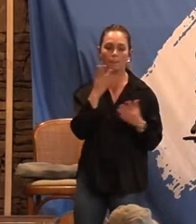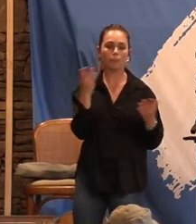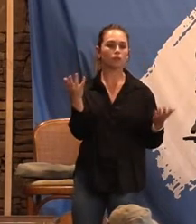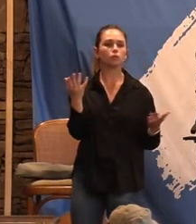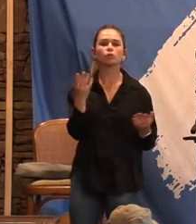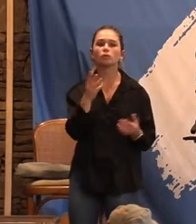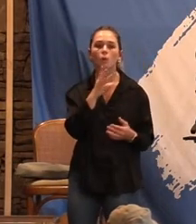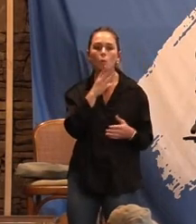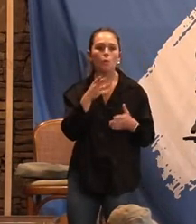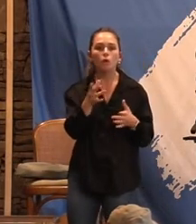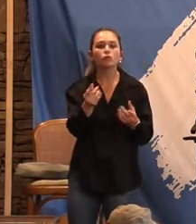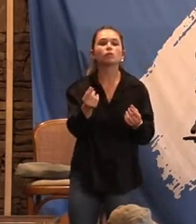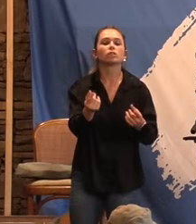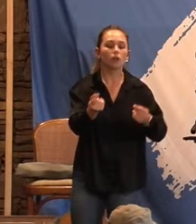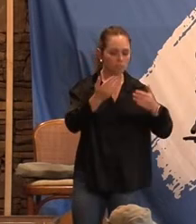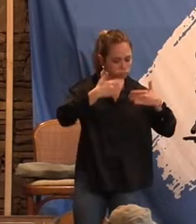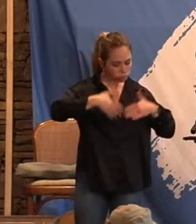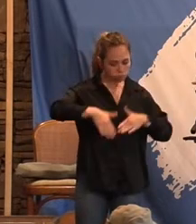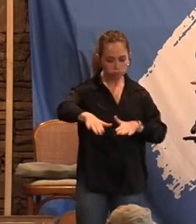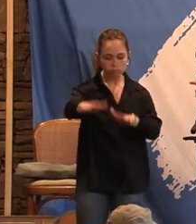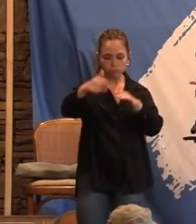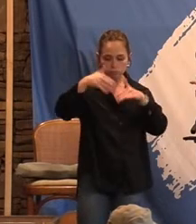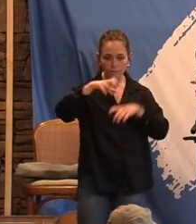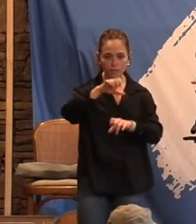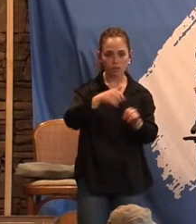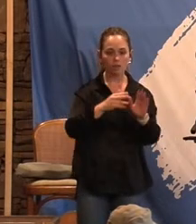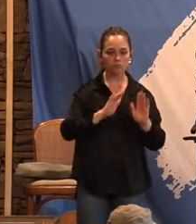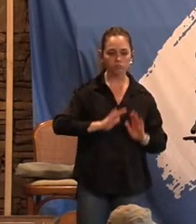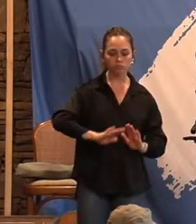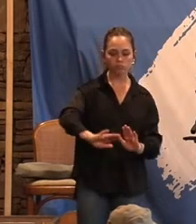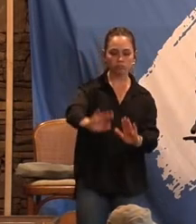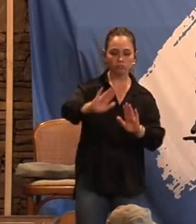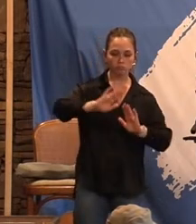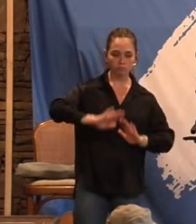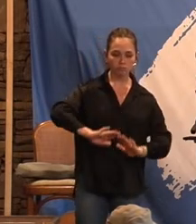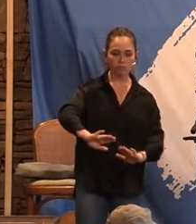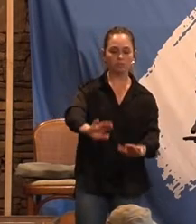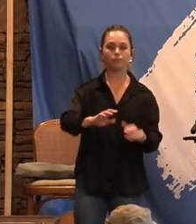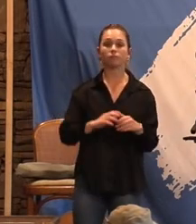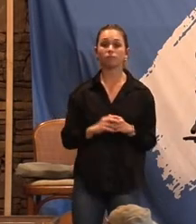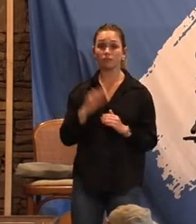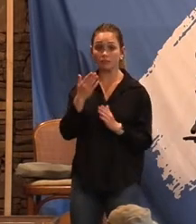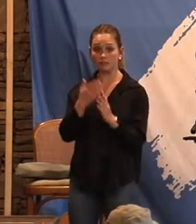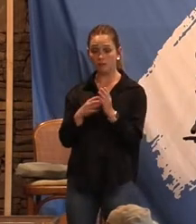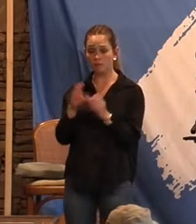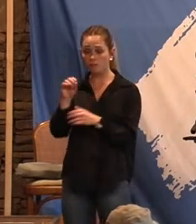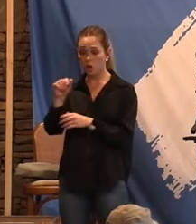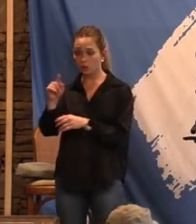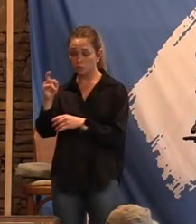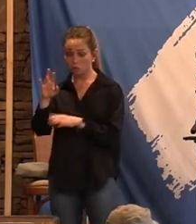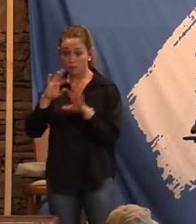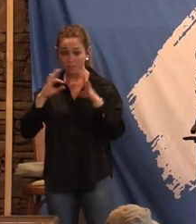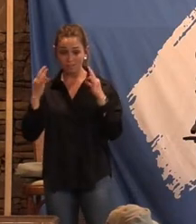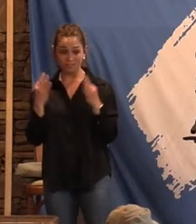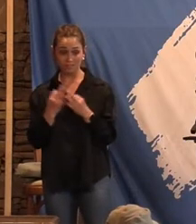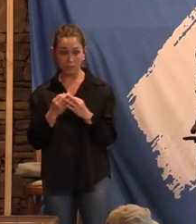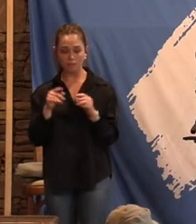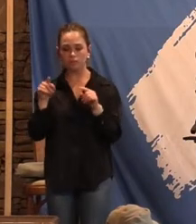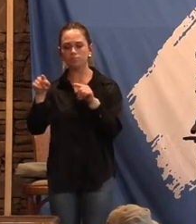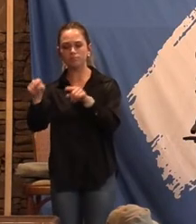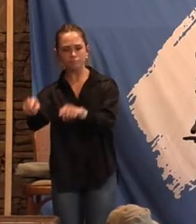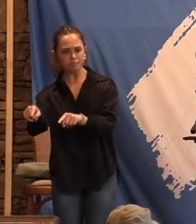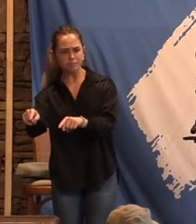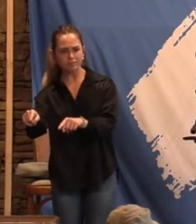what do rivers do? They carry everything downstream. And some of Ottar's family and other families